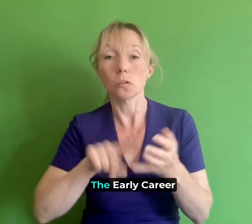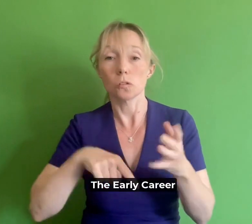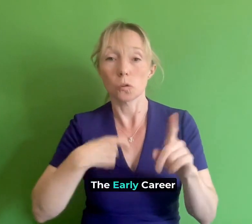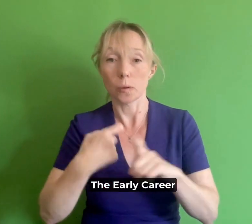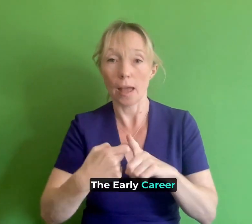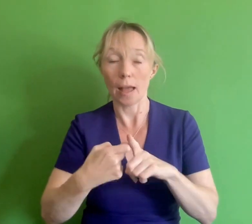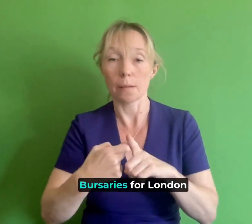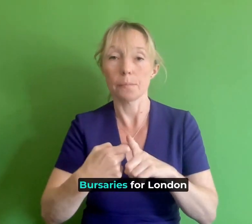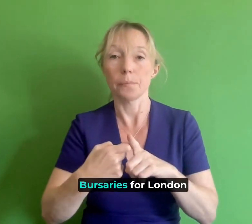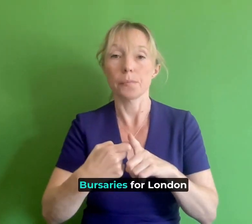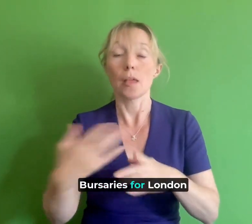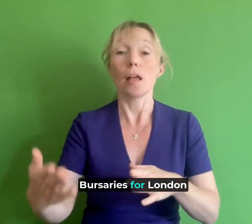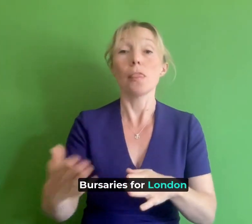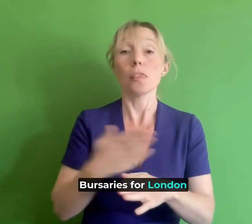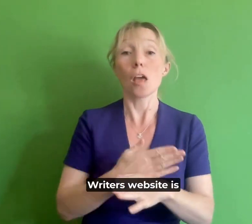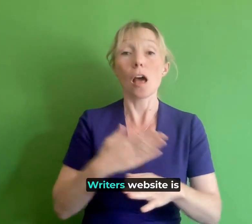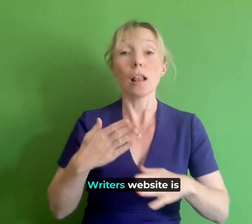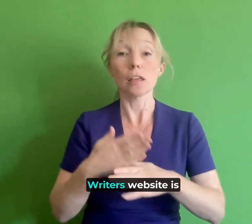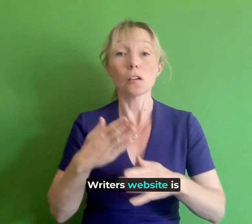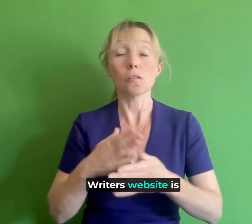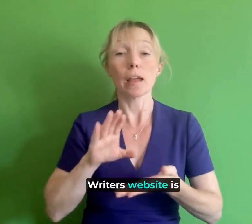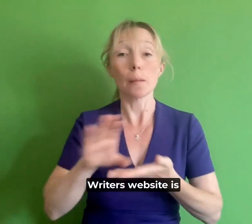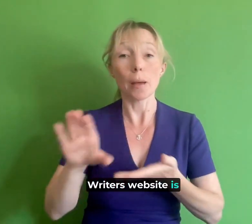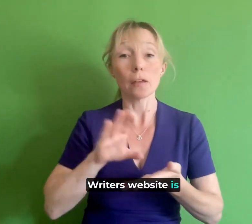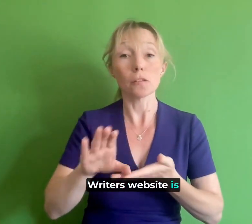The Early Career Bursaries for London Writers website is